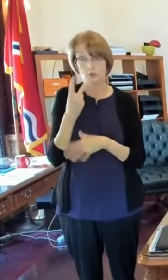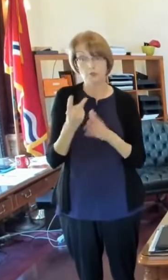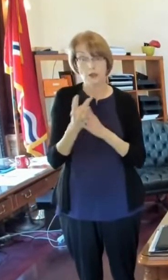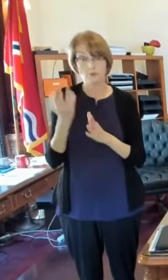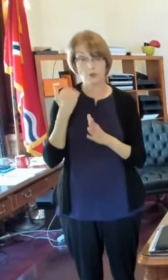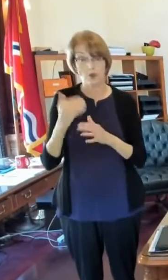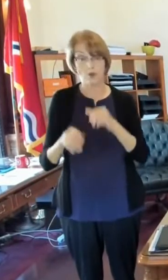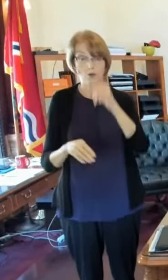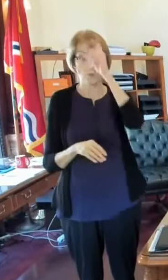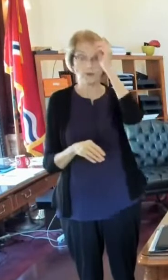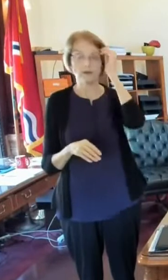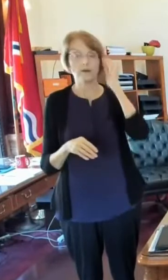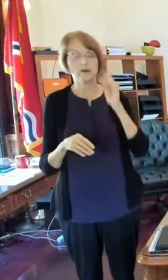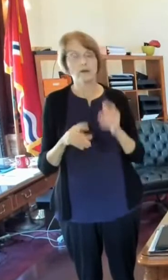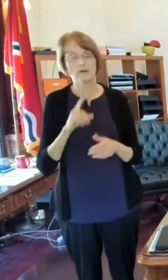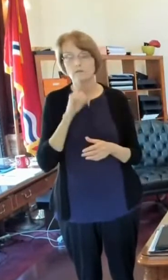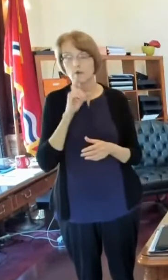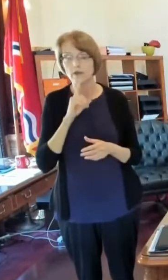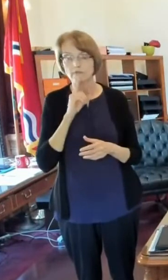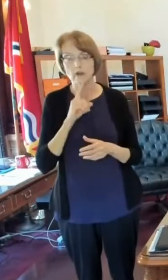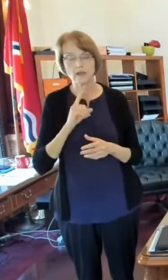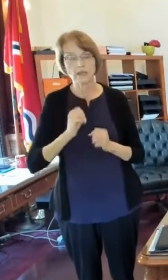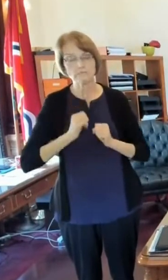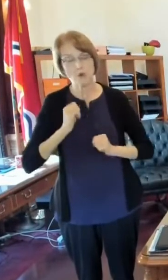tell you, it's very moving.